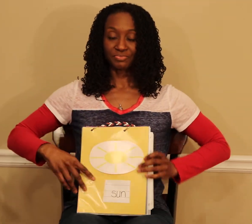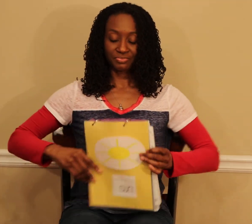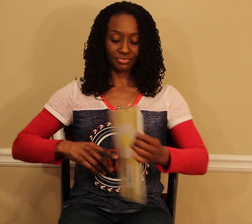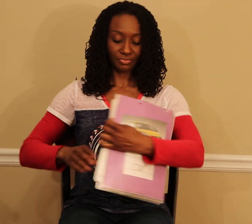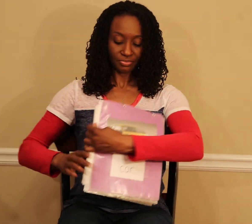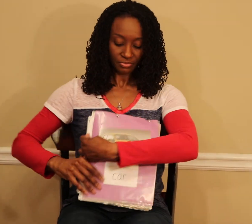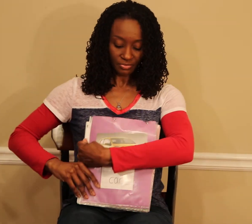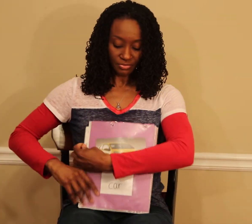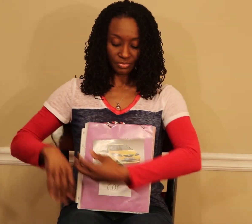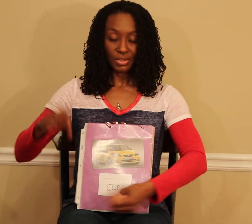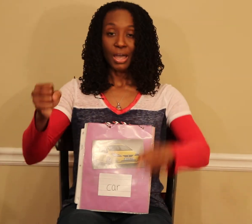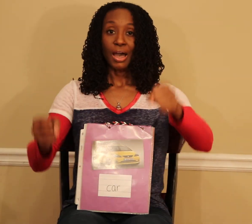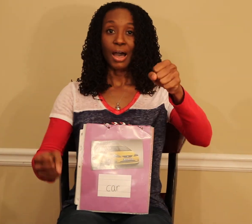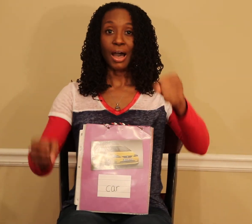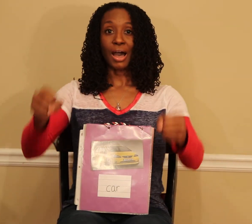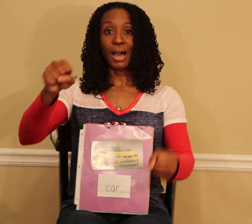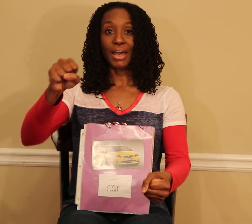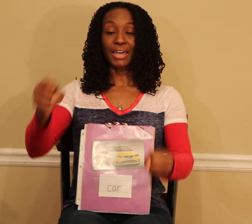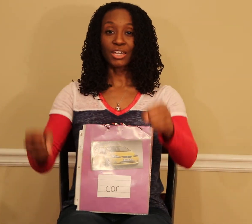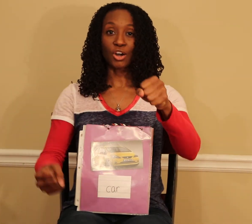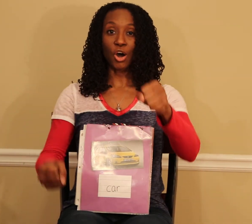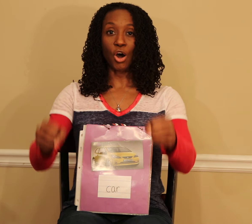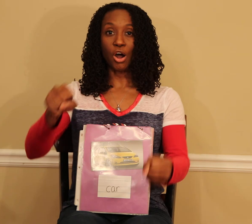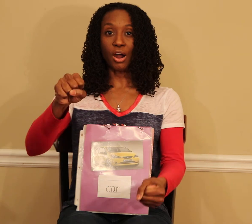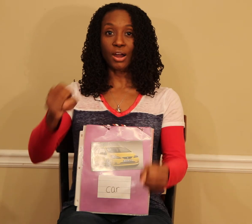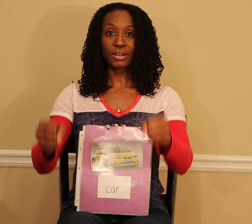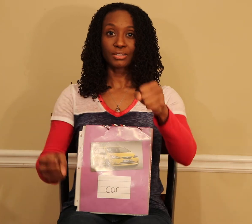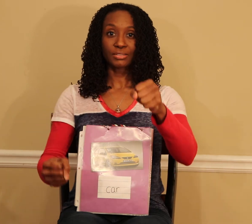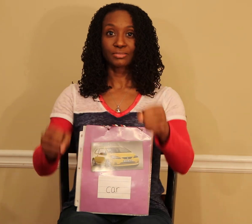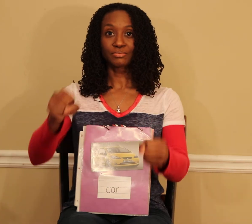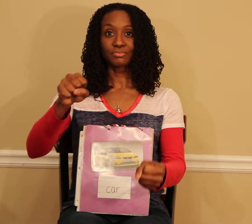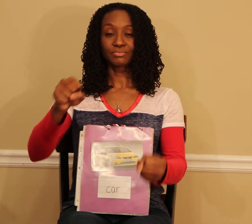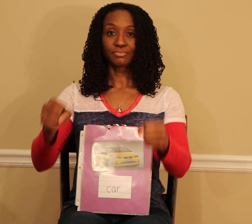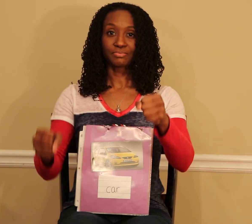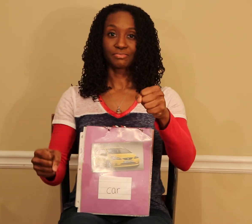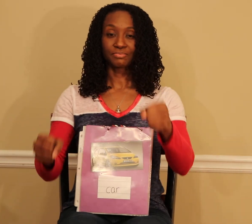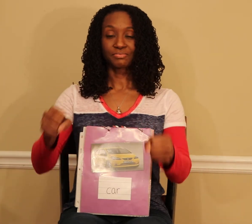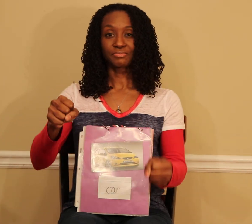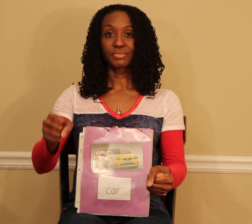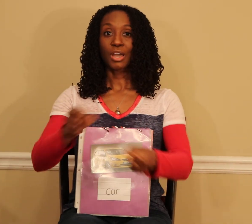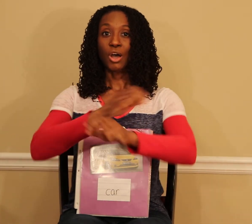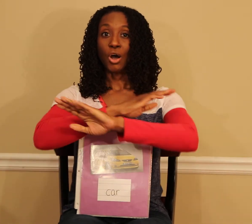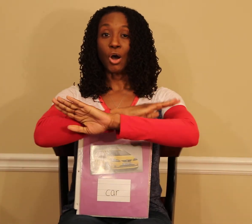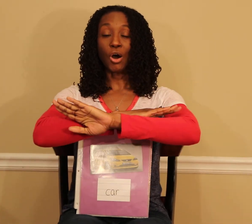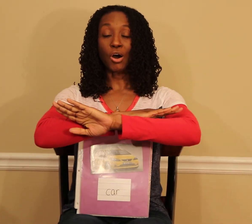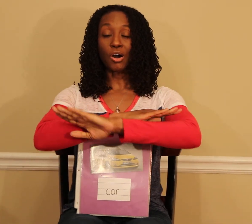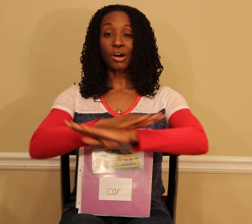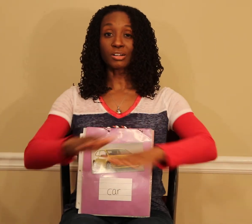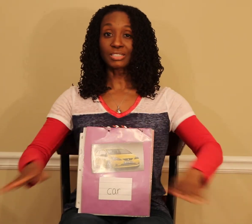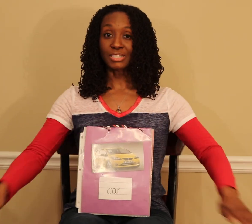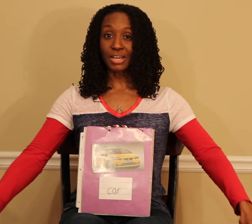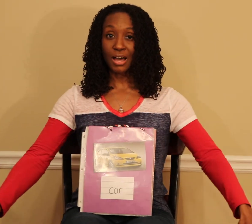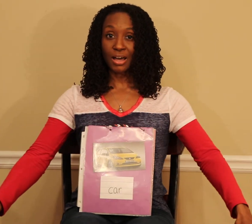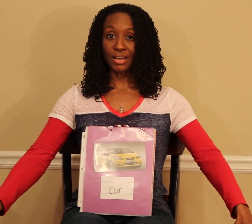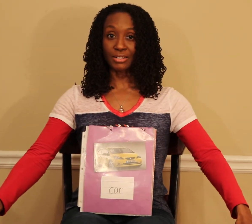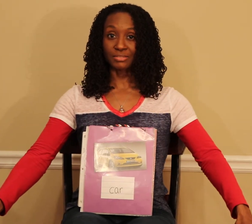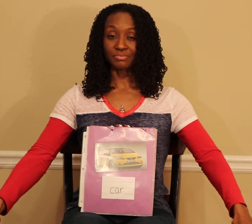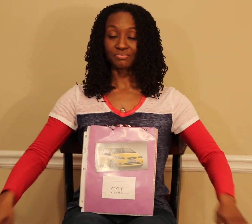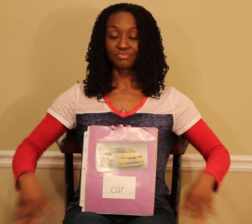Hi, sun. Hi, car. Hi, car. All done.